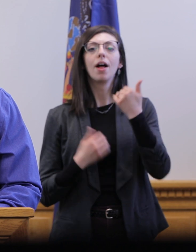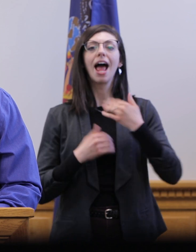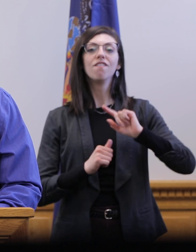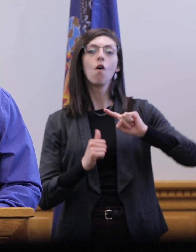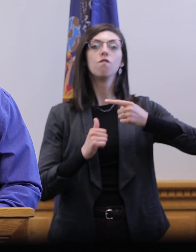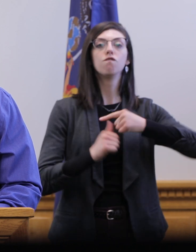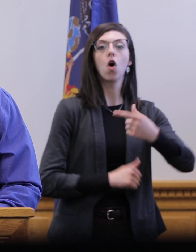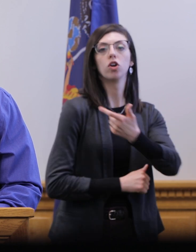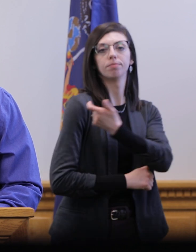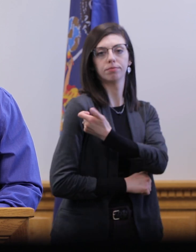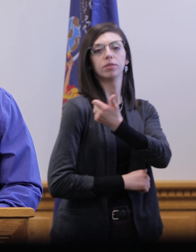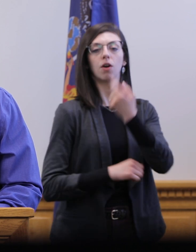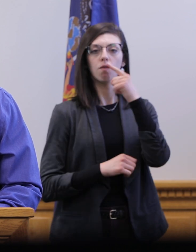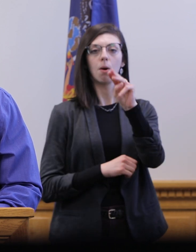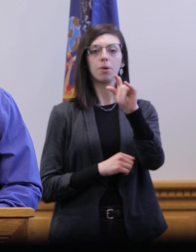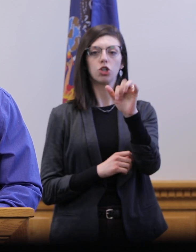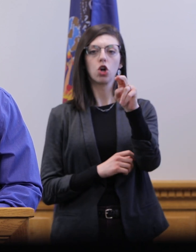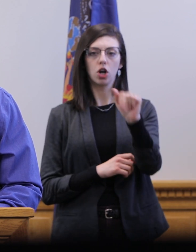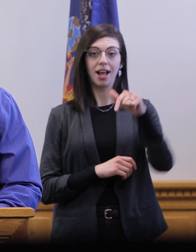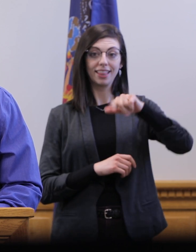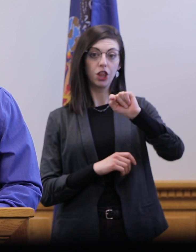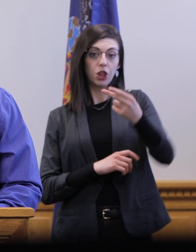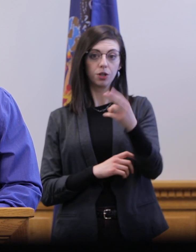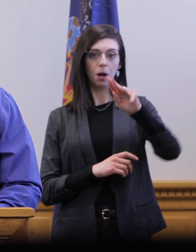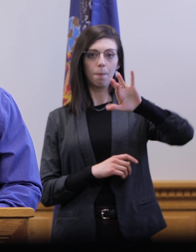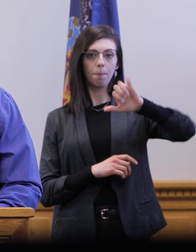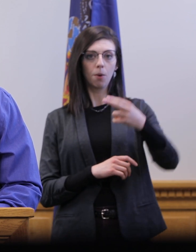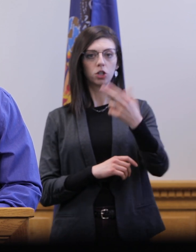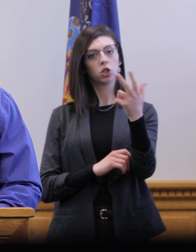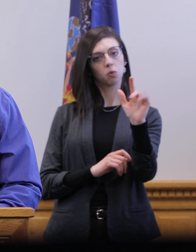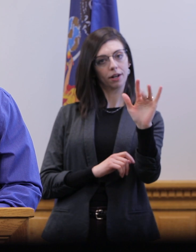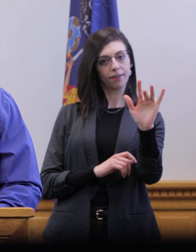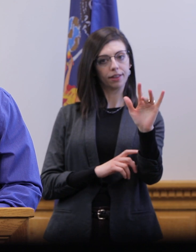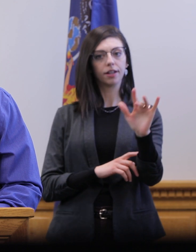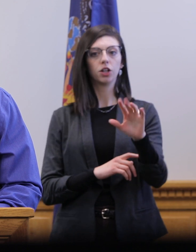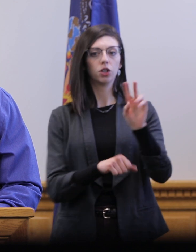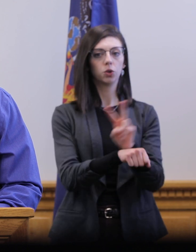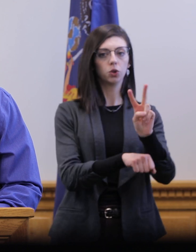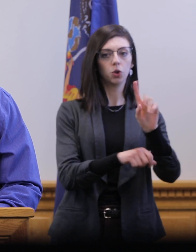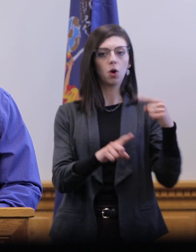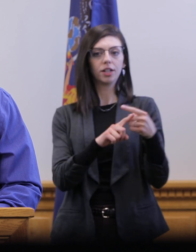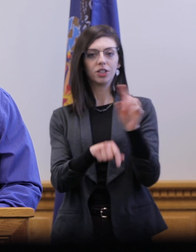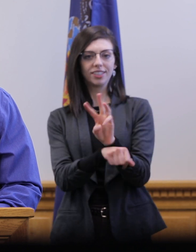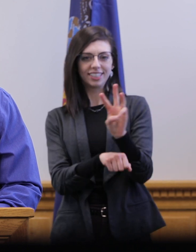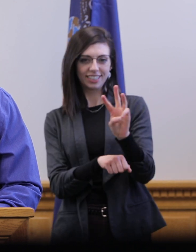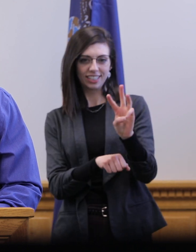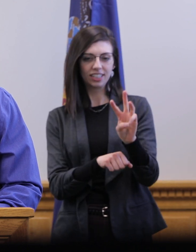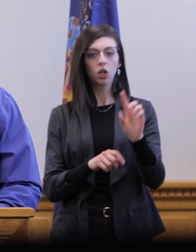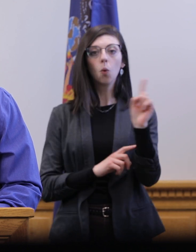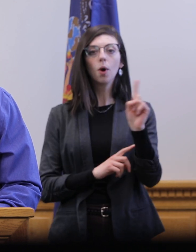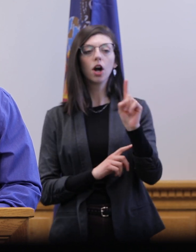Moderna vaccination clinic this Thursday, March 25th, from 2 to 6 p.m. at Laker Hall at SUNY